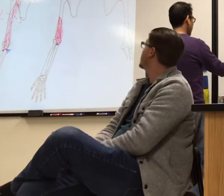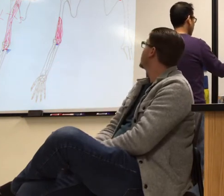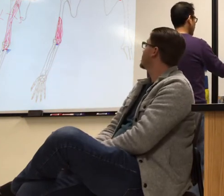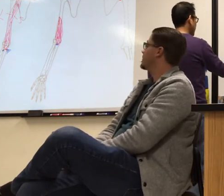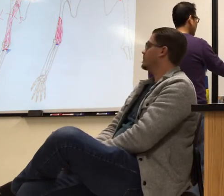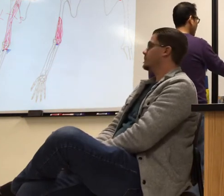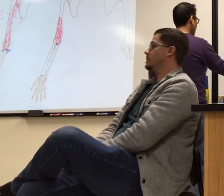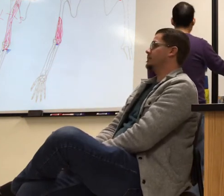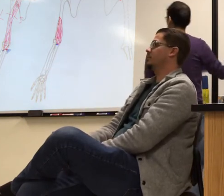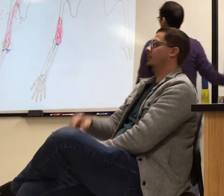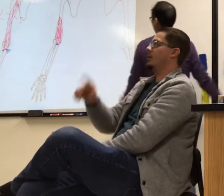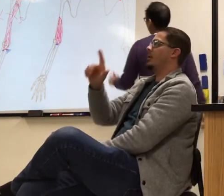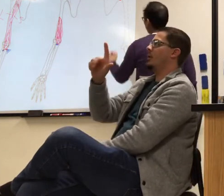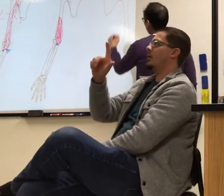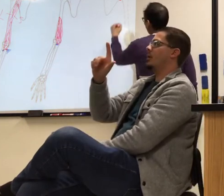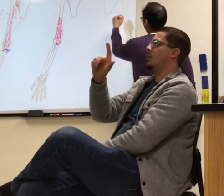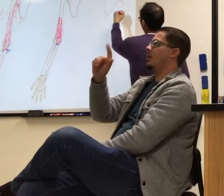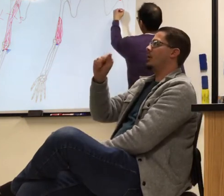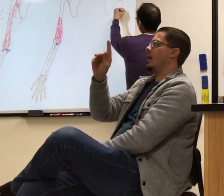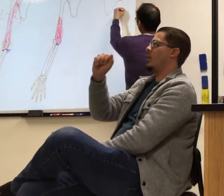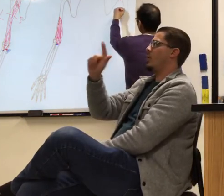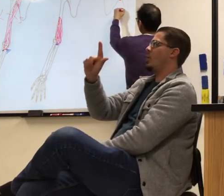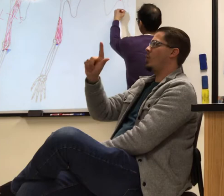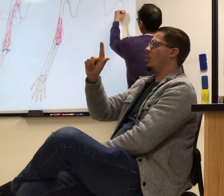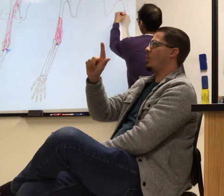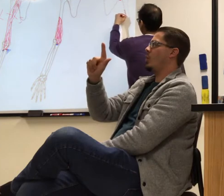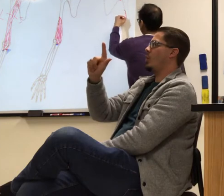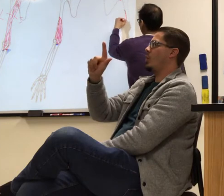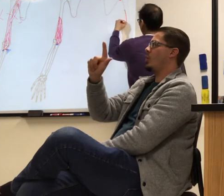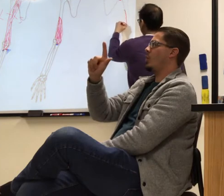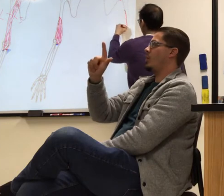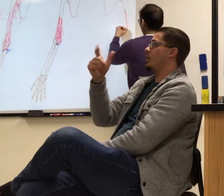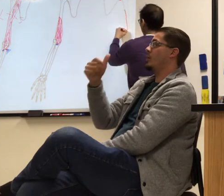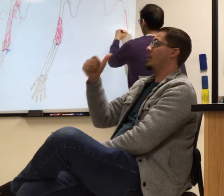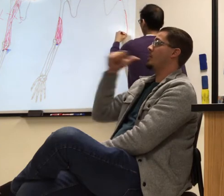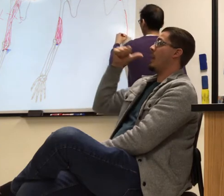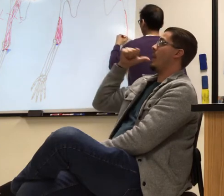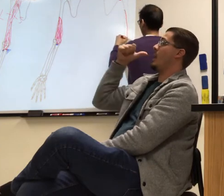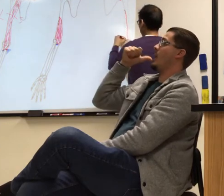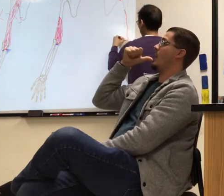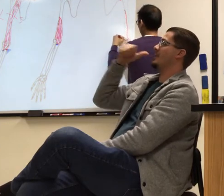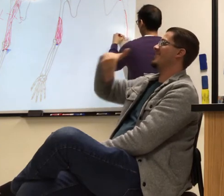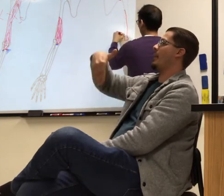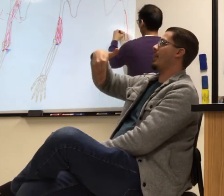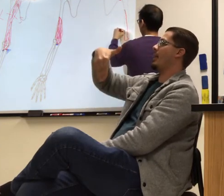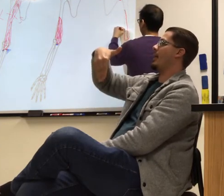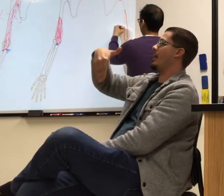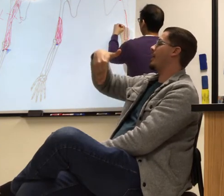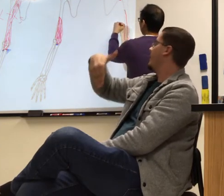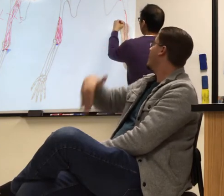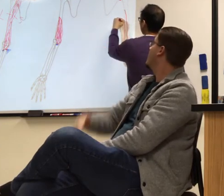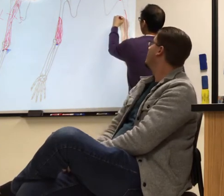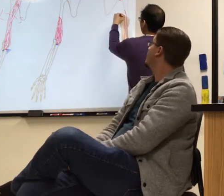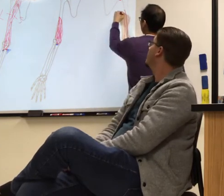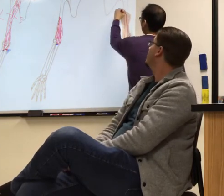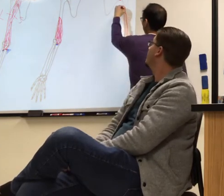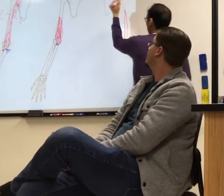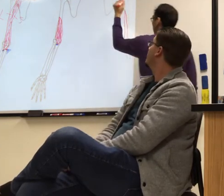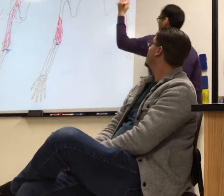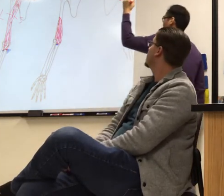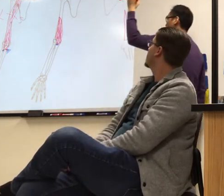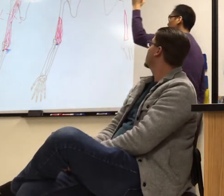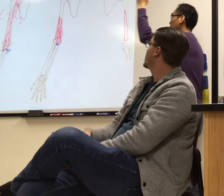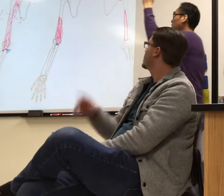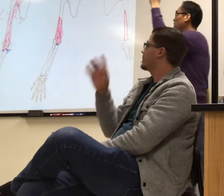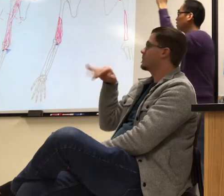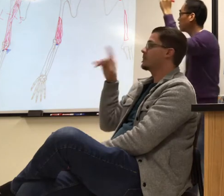lateral and medial, the medial has a lot of surface area on the posterior humerus, something